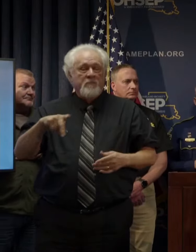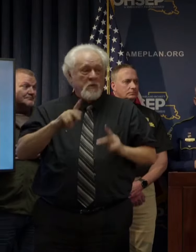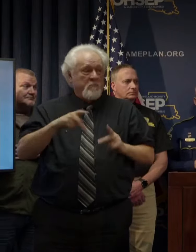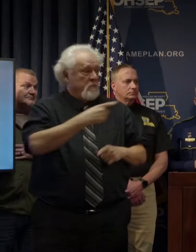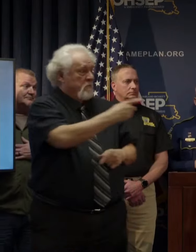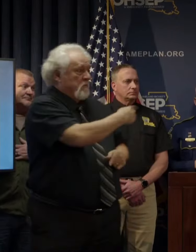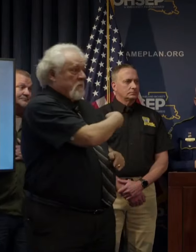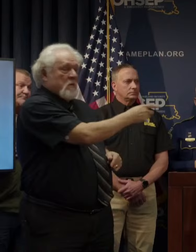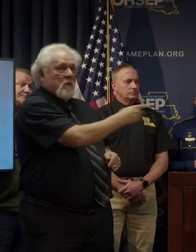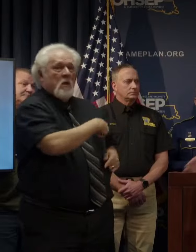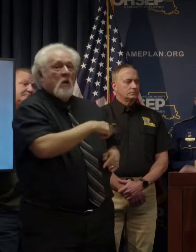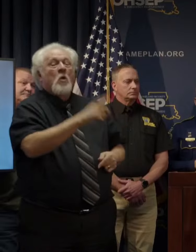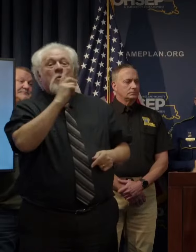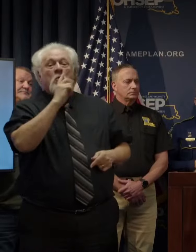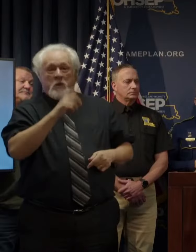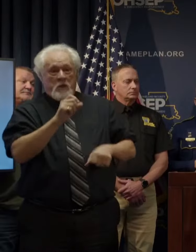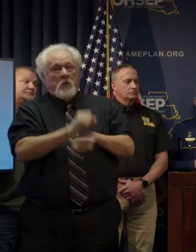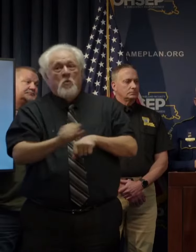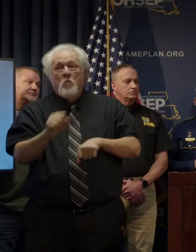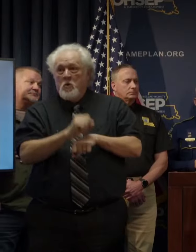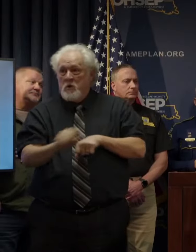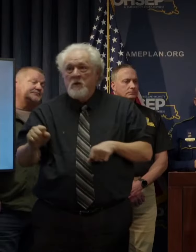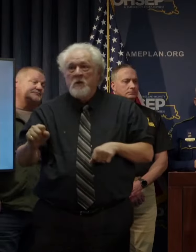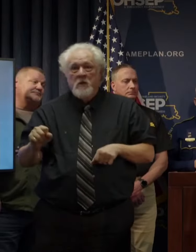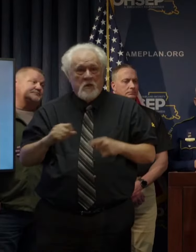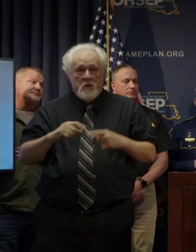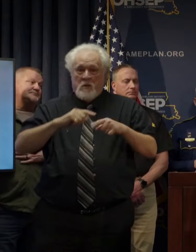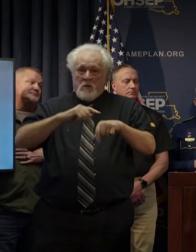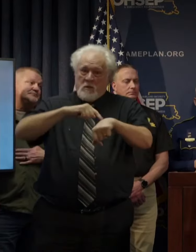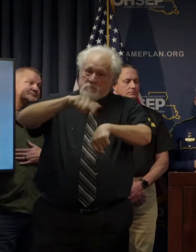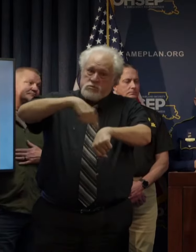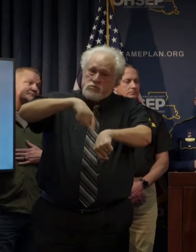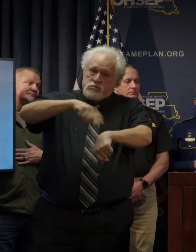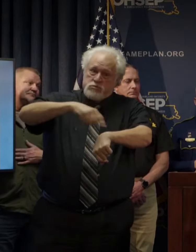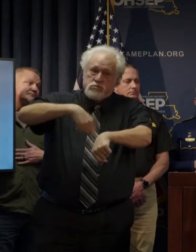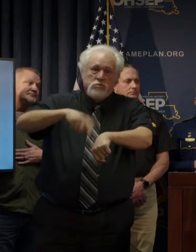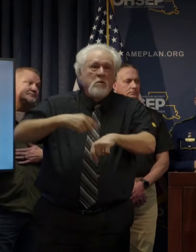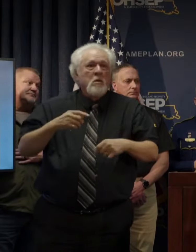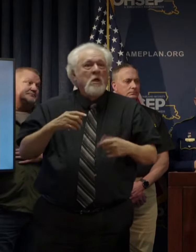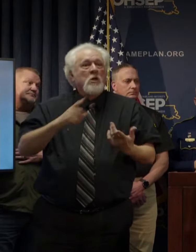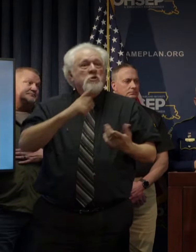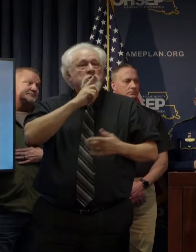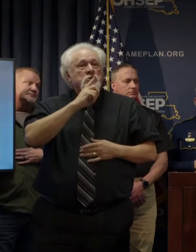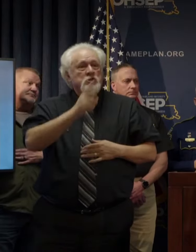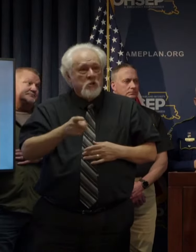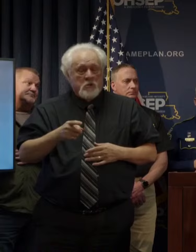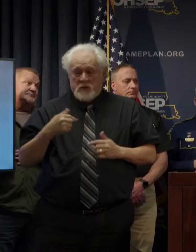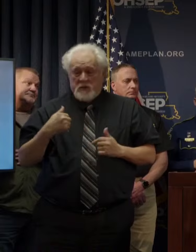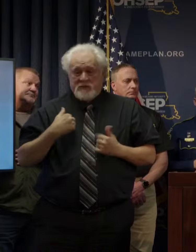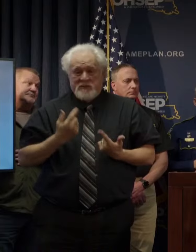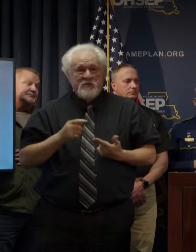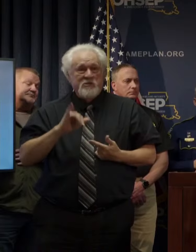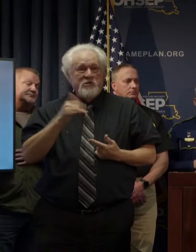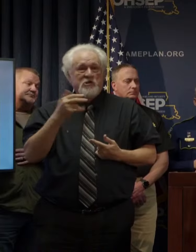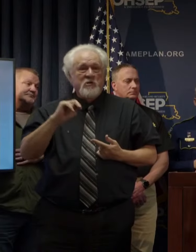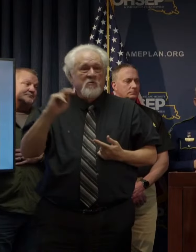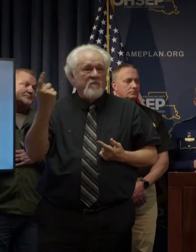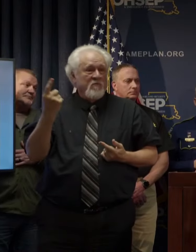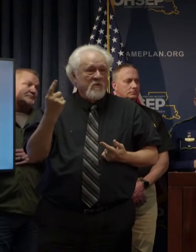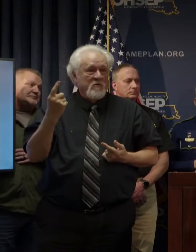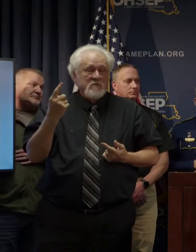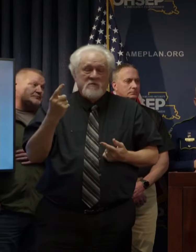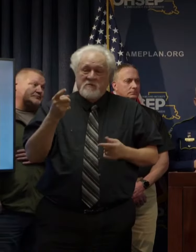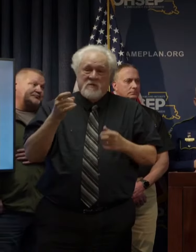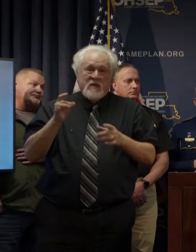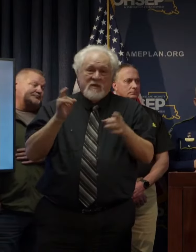me have literally been working around the clock, certainly since the New Year's terror